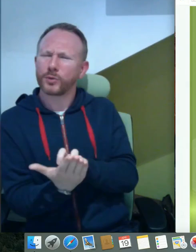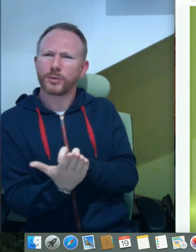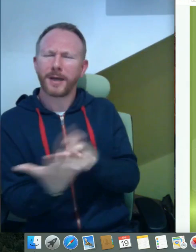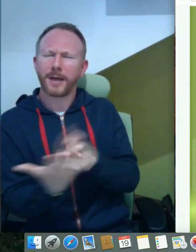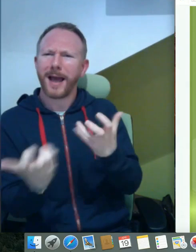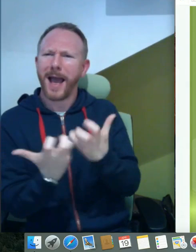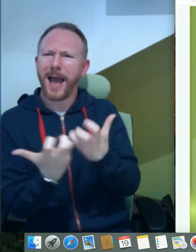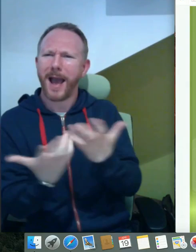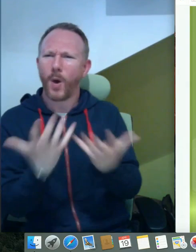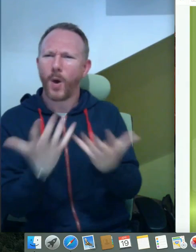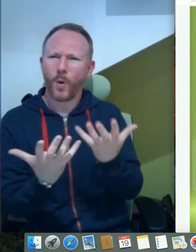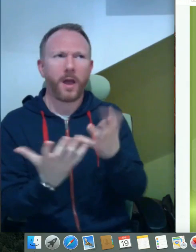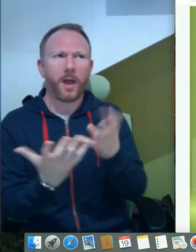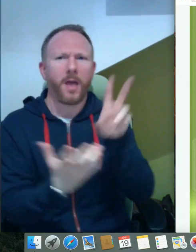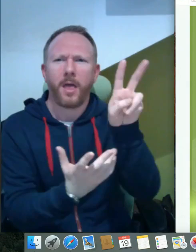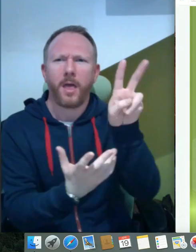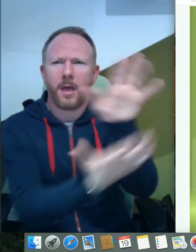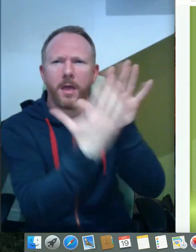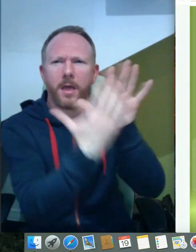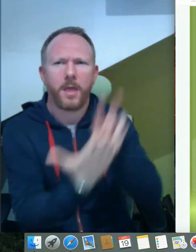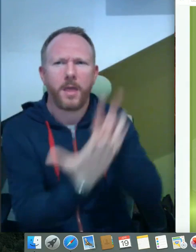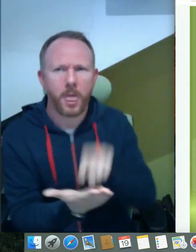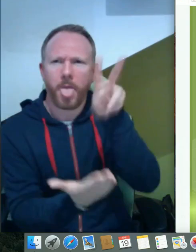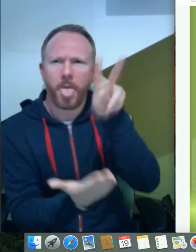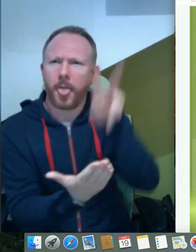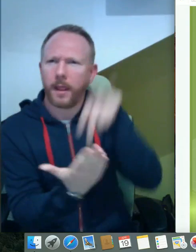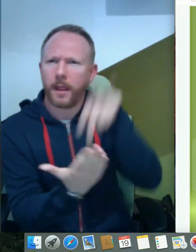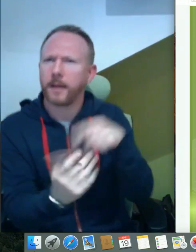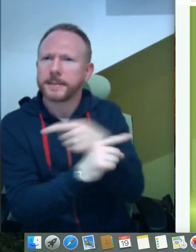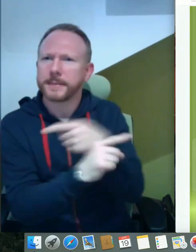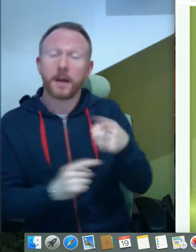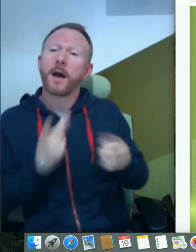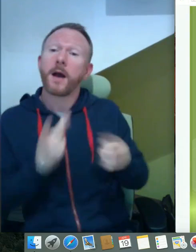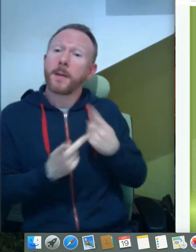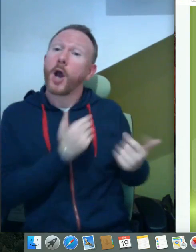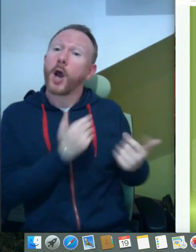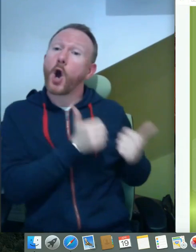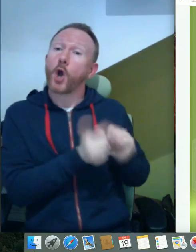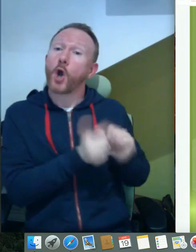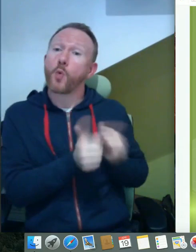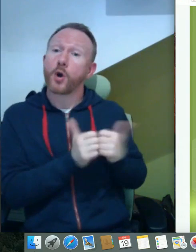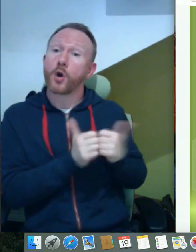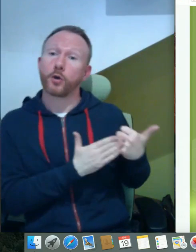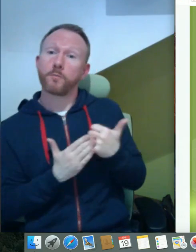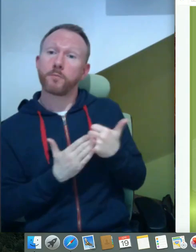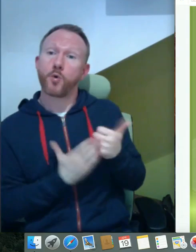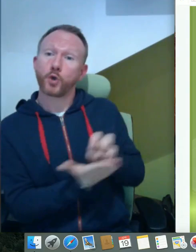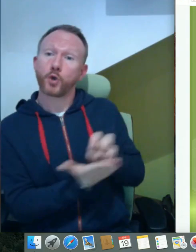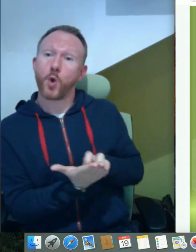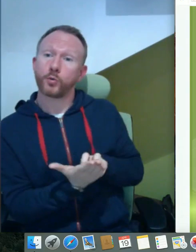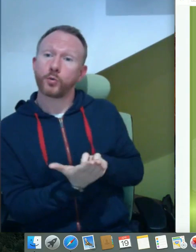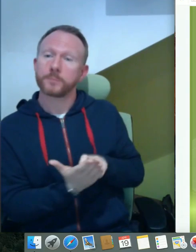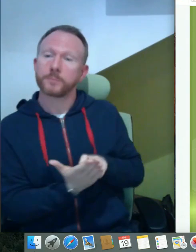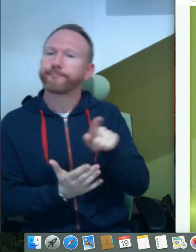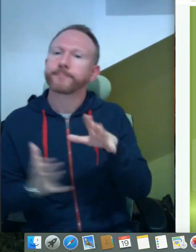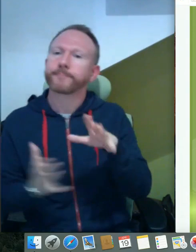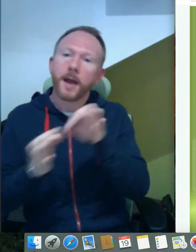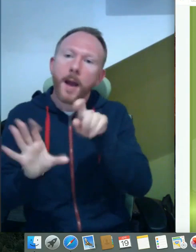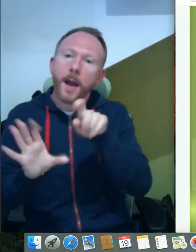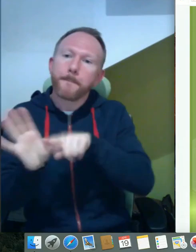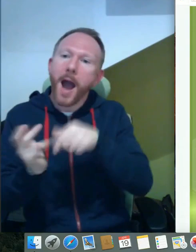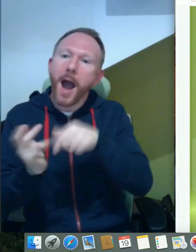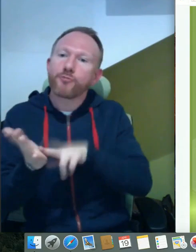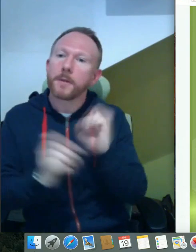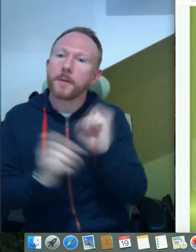could do that. And there's also Byron Campbell who agrees with that suggestion. But I guess that's one for